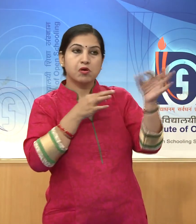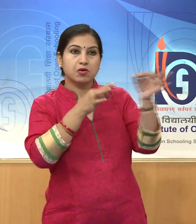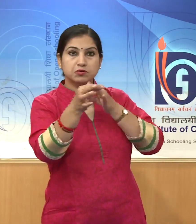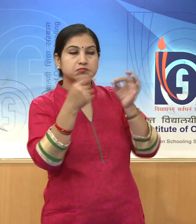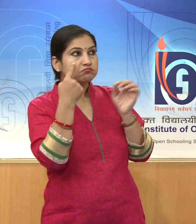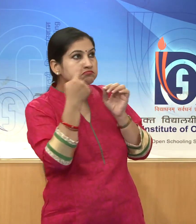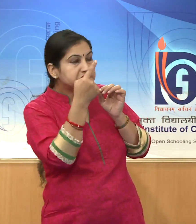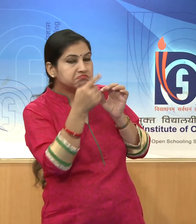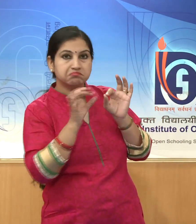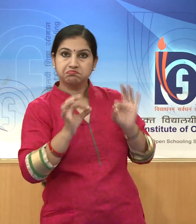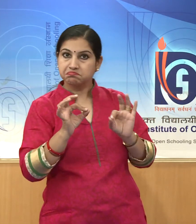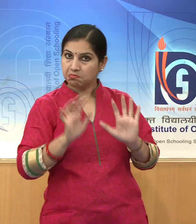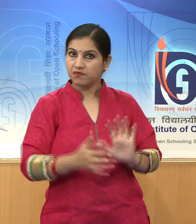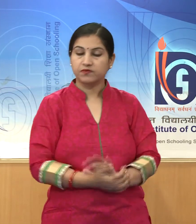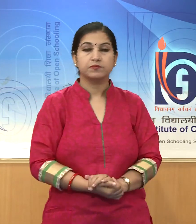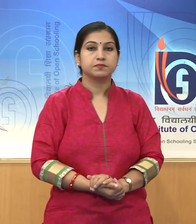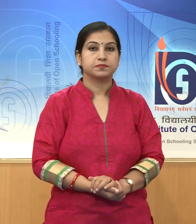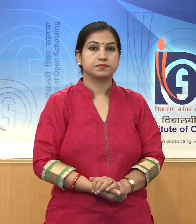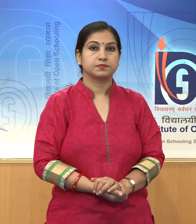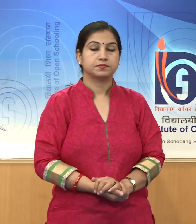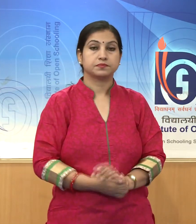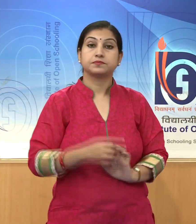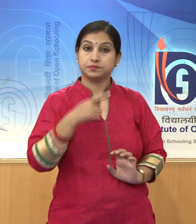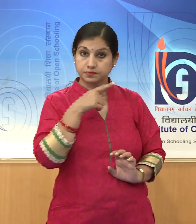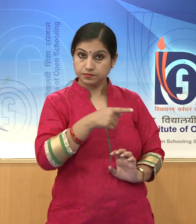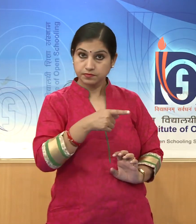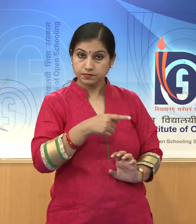his landscapes. It is an